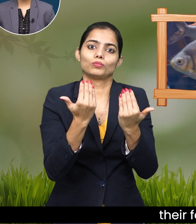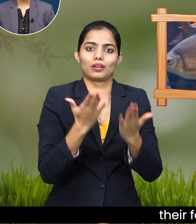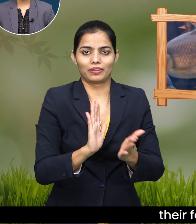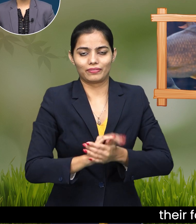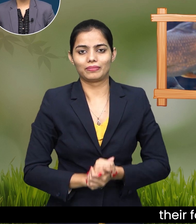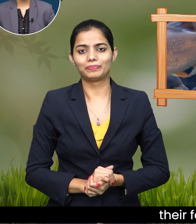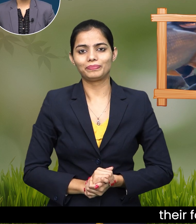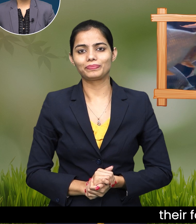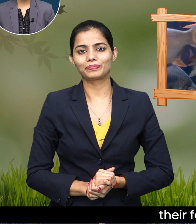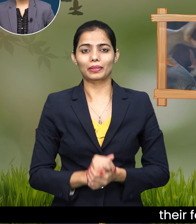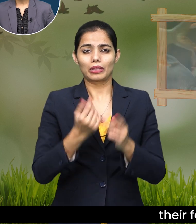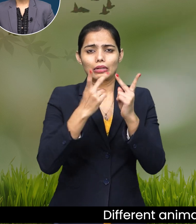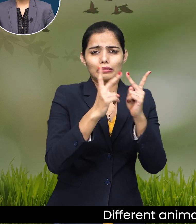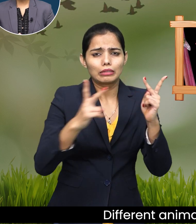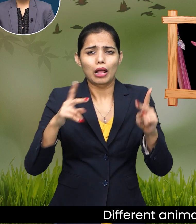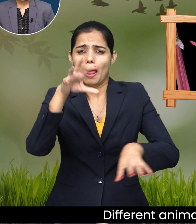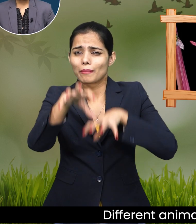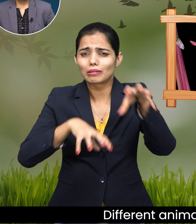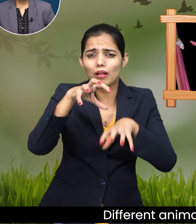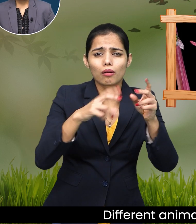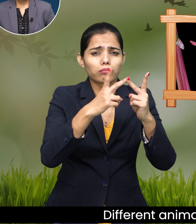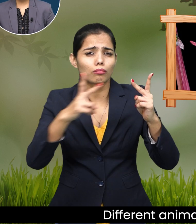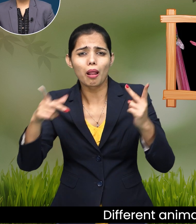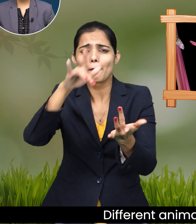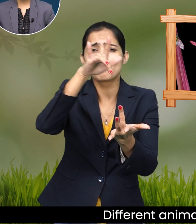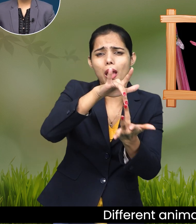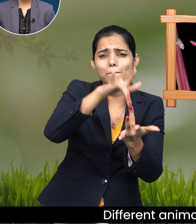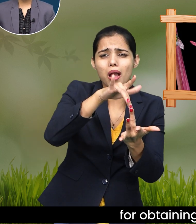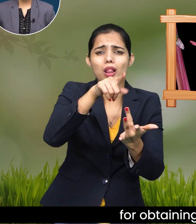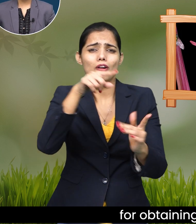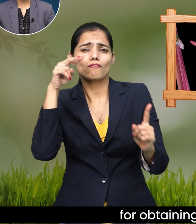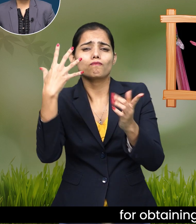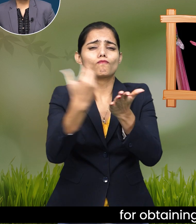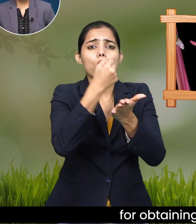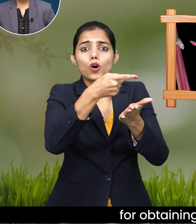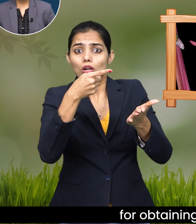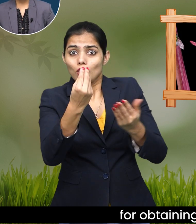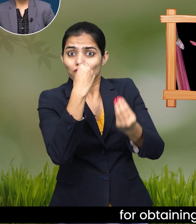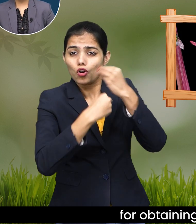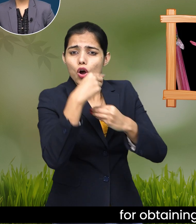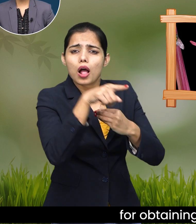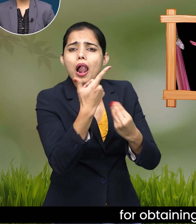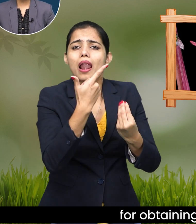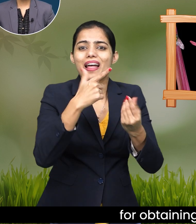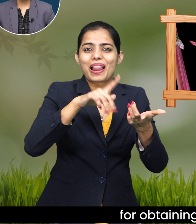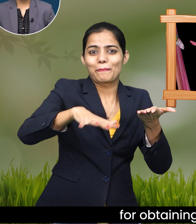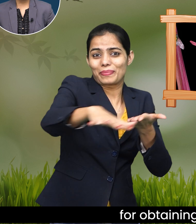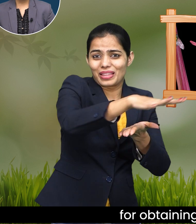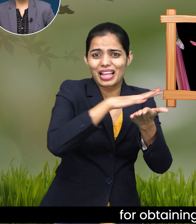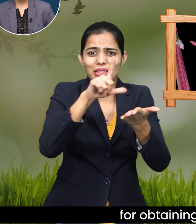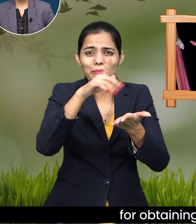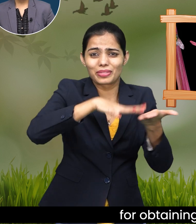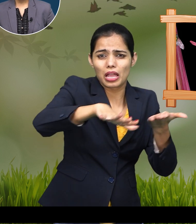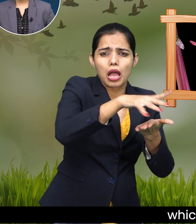their food is available. Different animals have various methods for obtaining and consuming